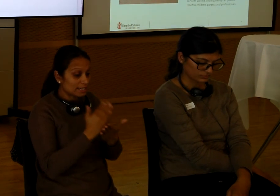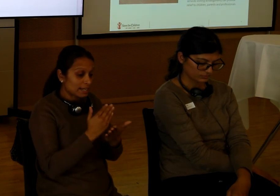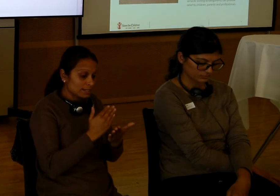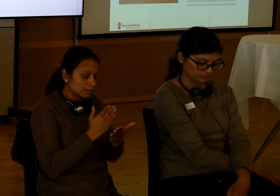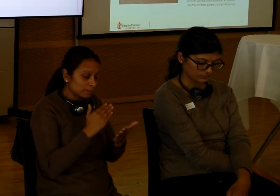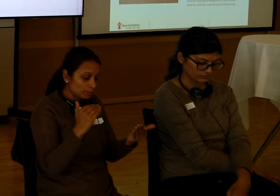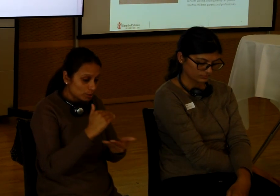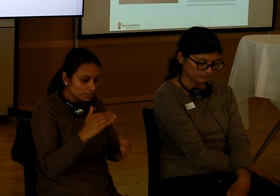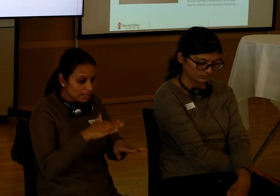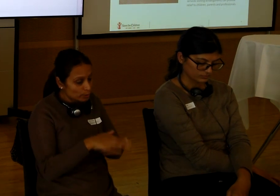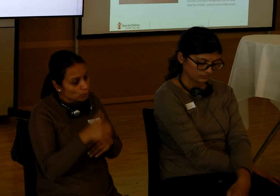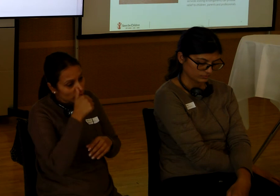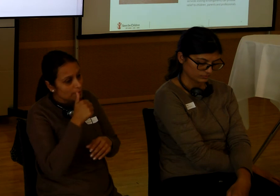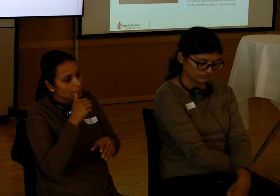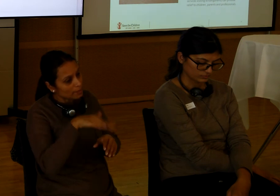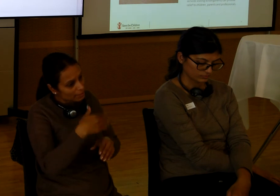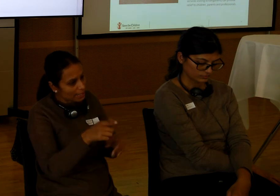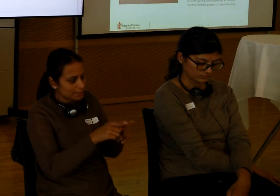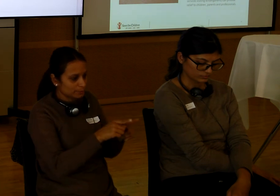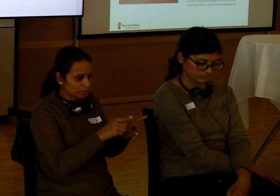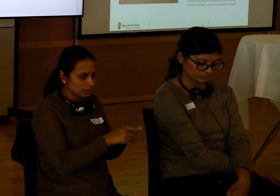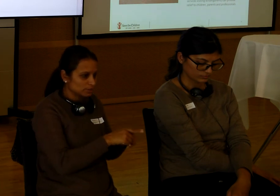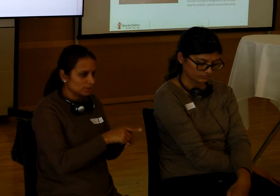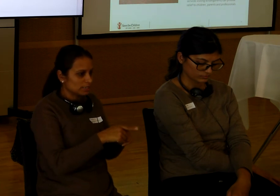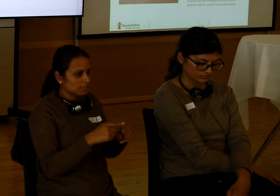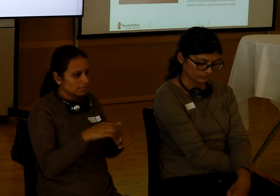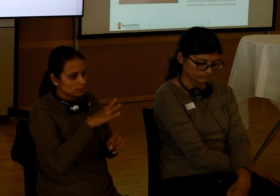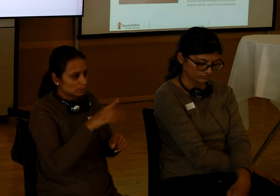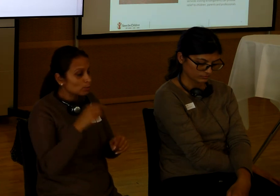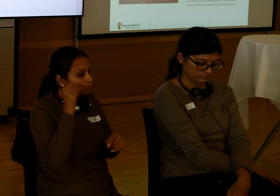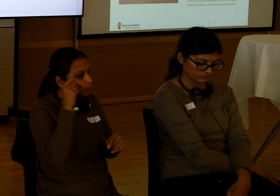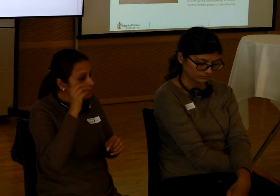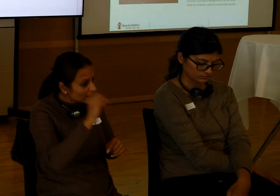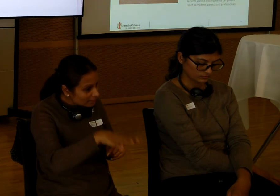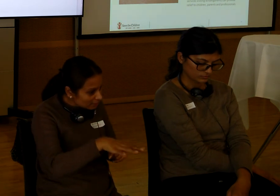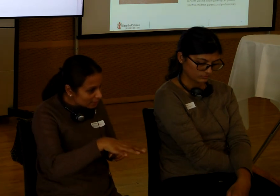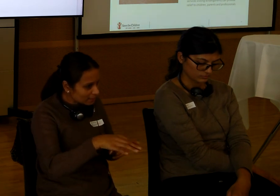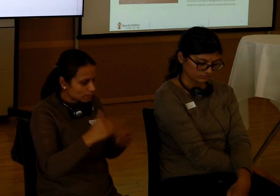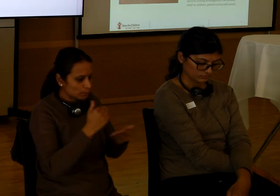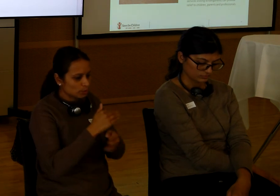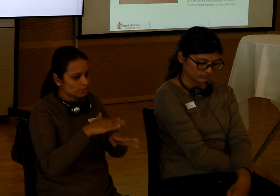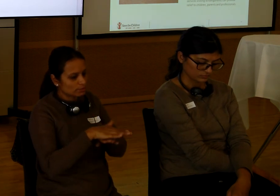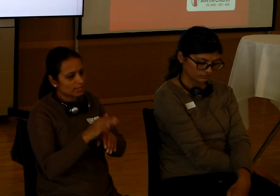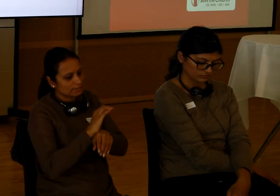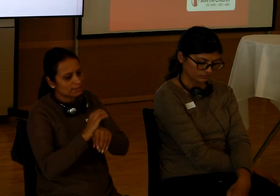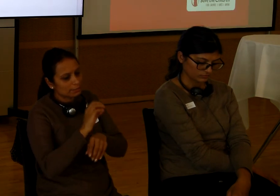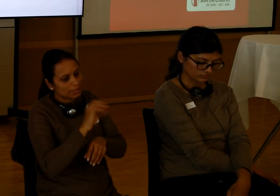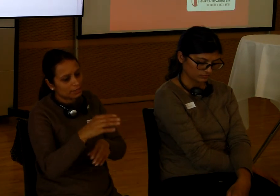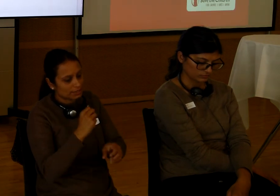and professionals, and of course enhance results for children.